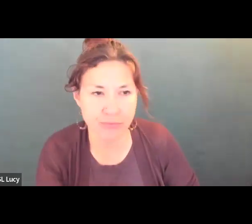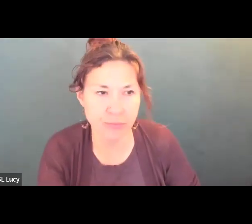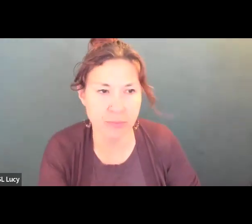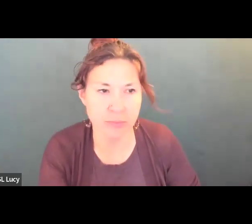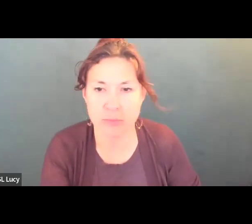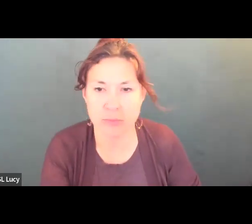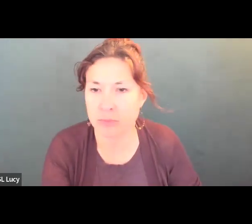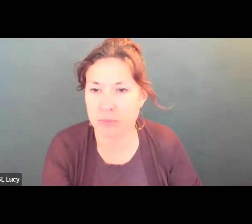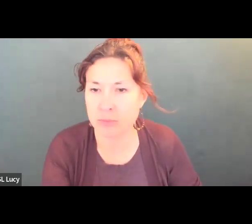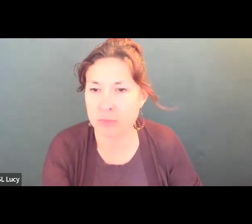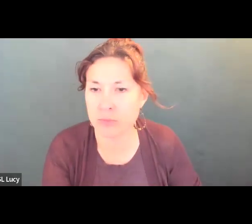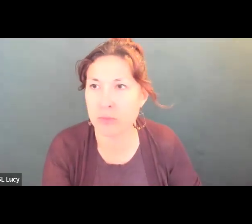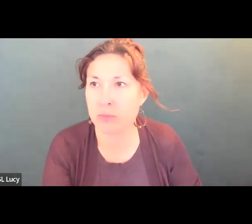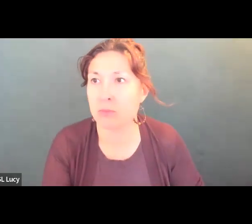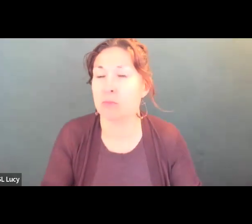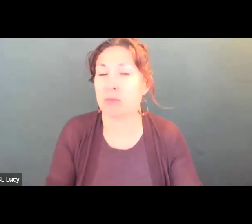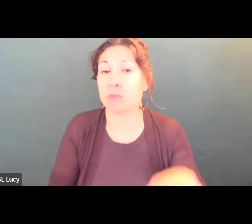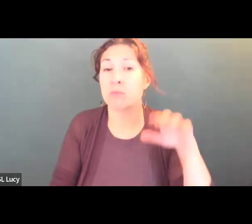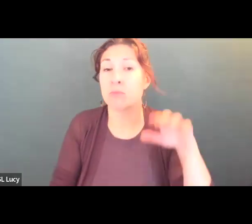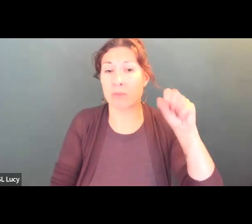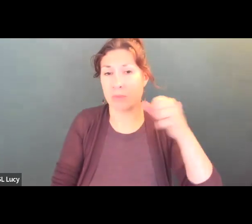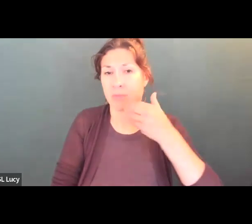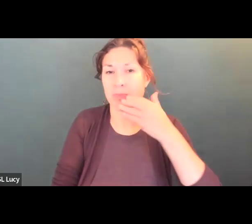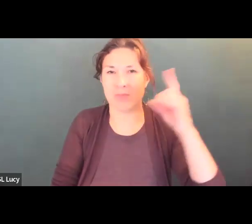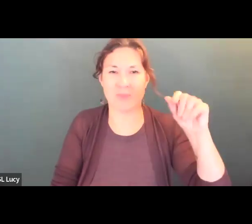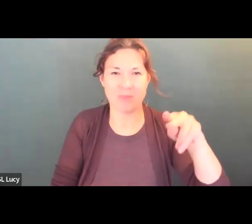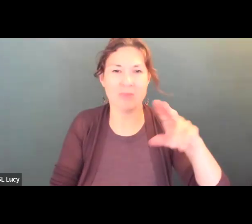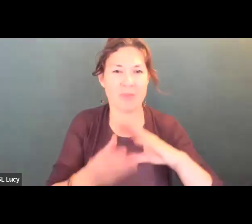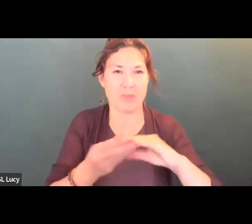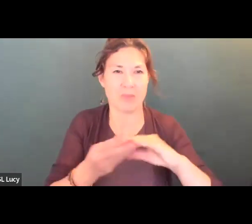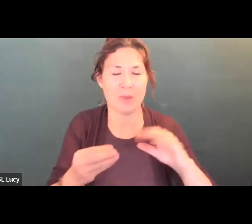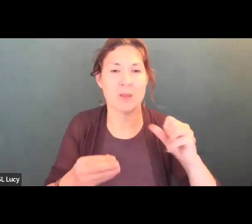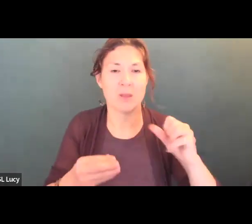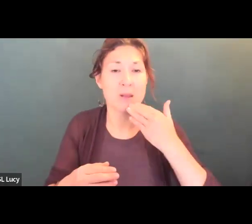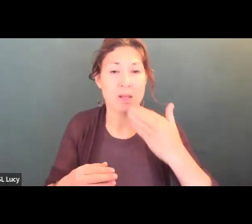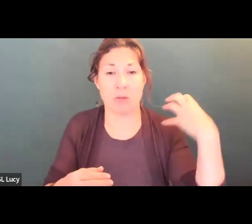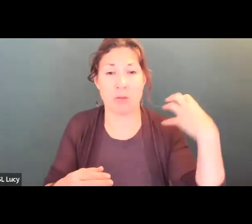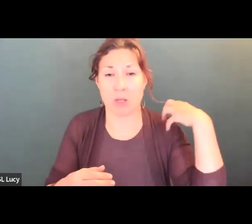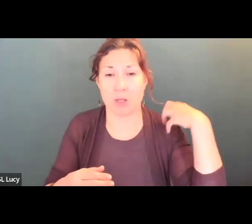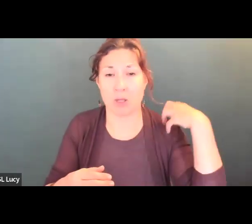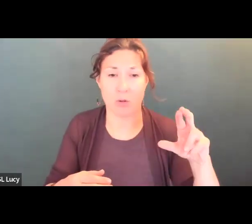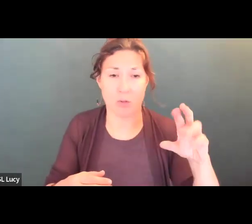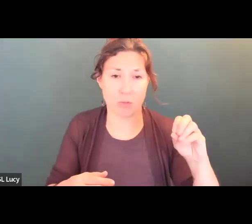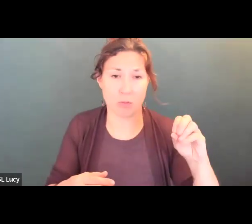think you're highlighting there are so many different types of situations.